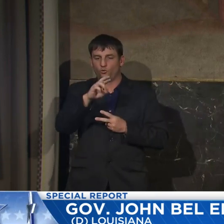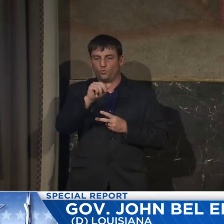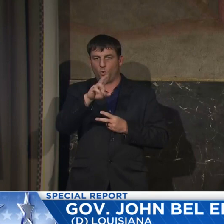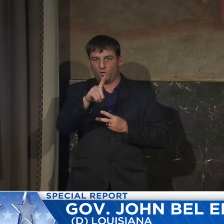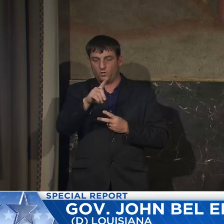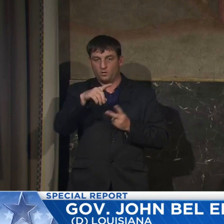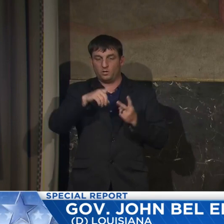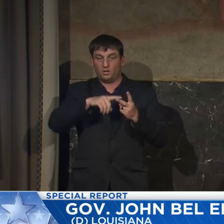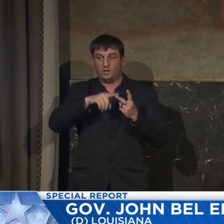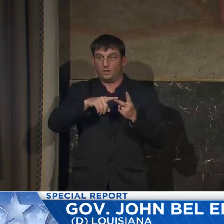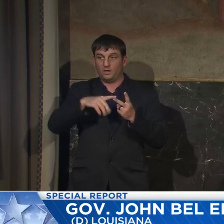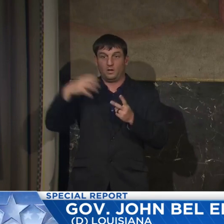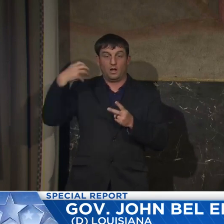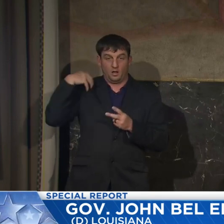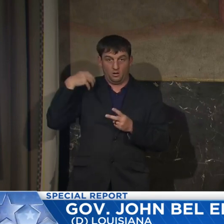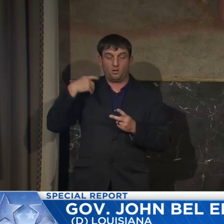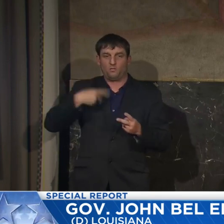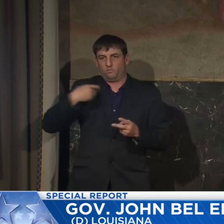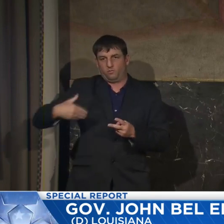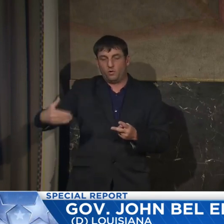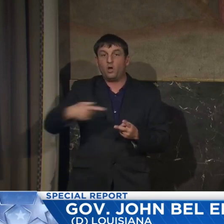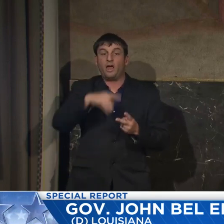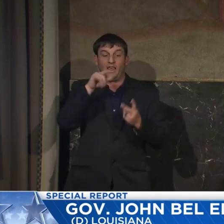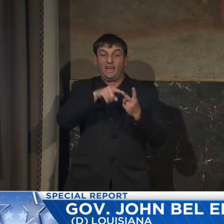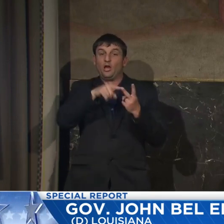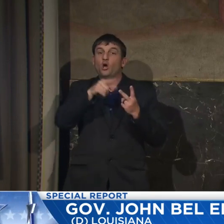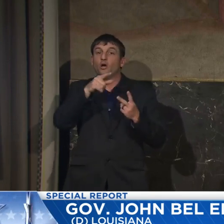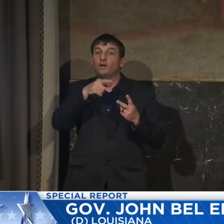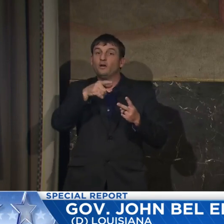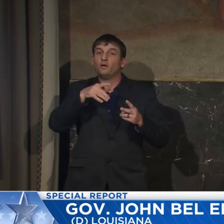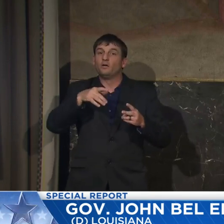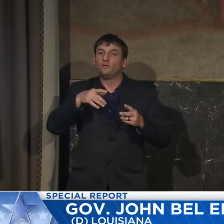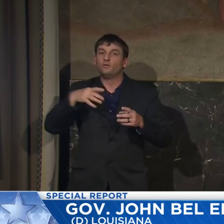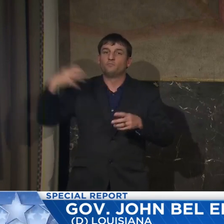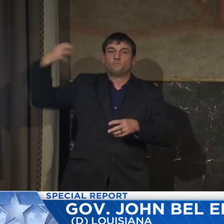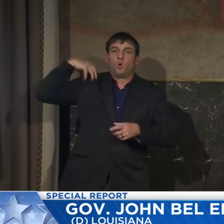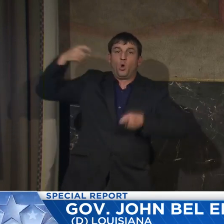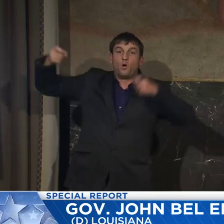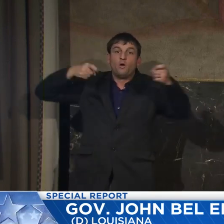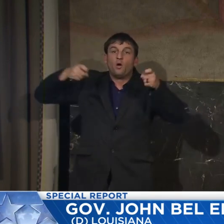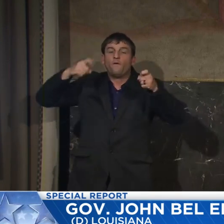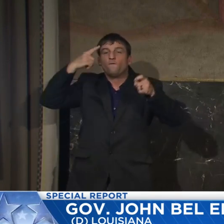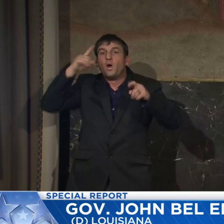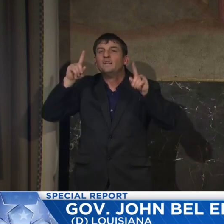Admiral Giroir is over testing for the country, and he